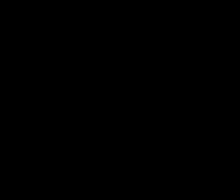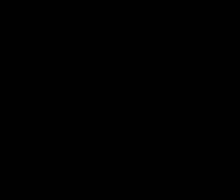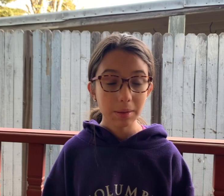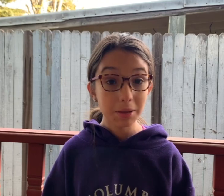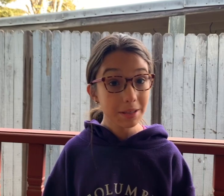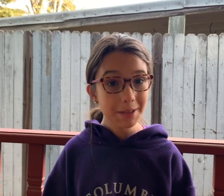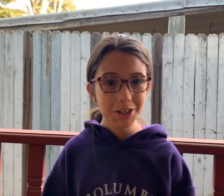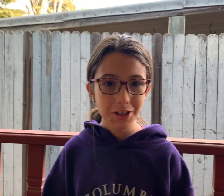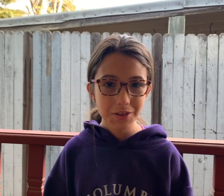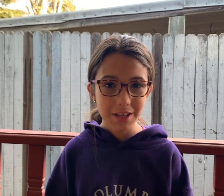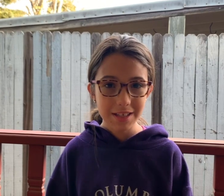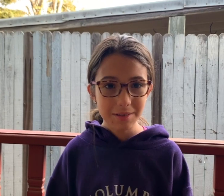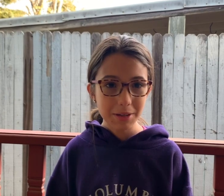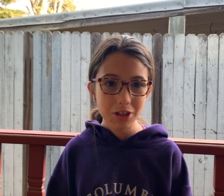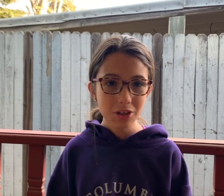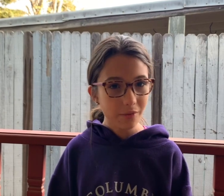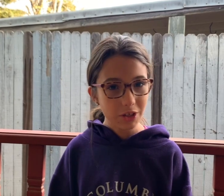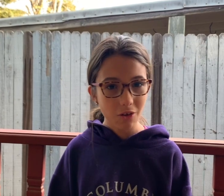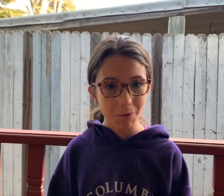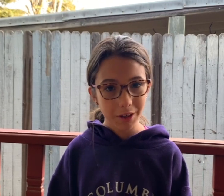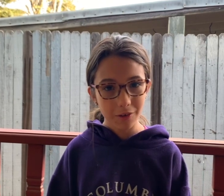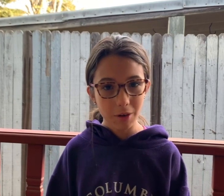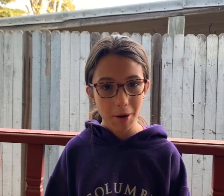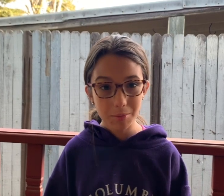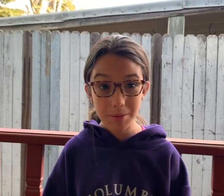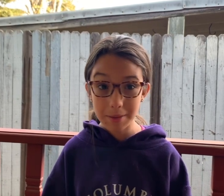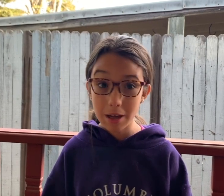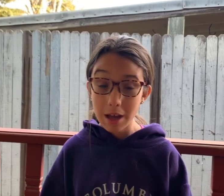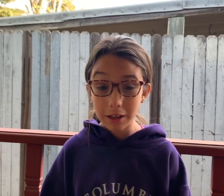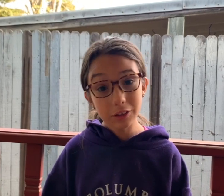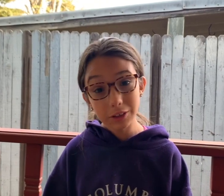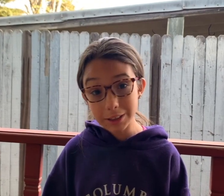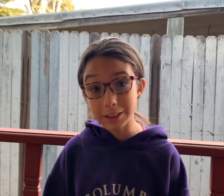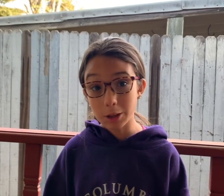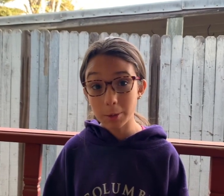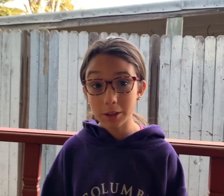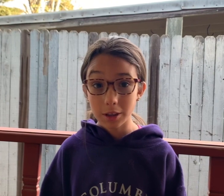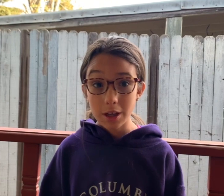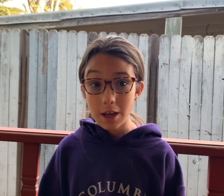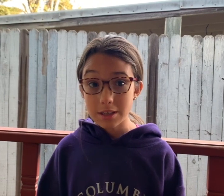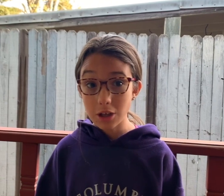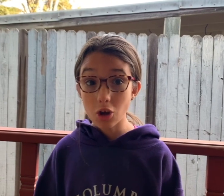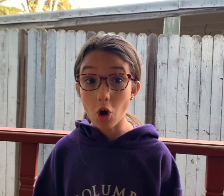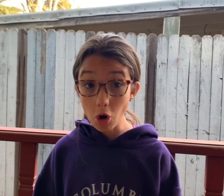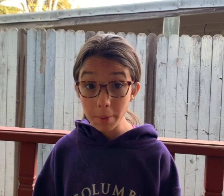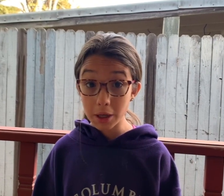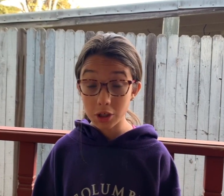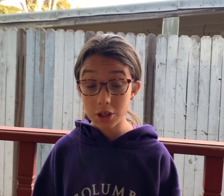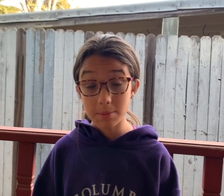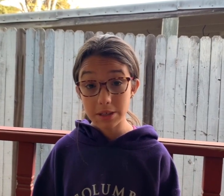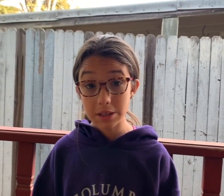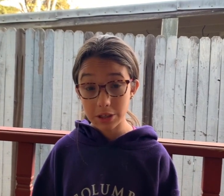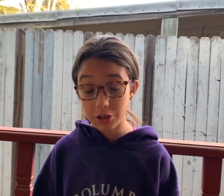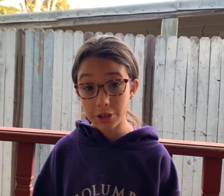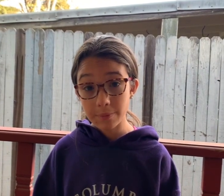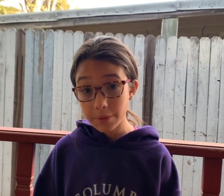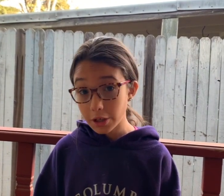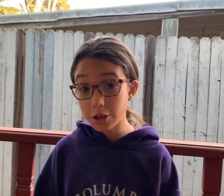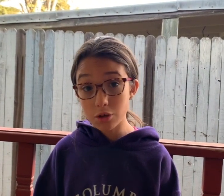Please make sure you send in pictures of yourself working from home to be included in the yearbook. Send all pictures to Ms. Natici. Here is